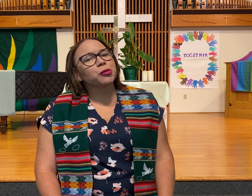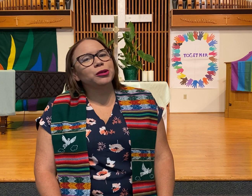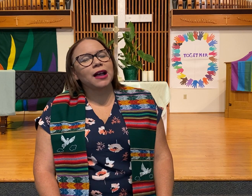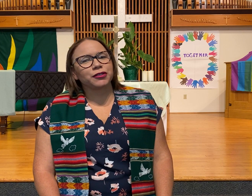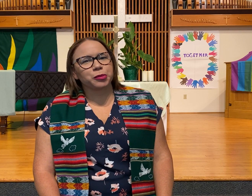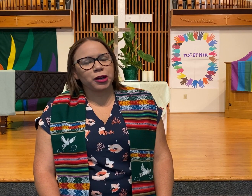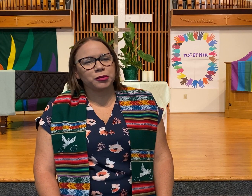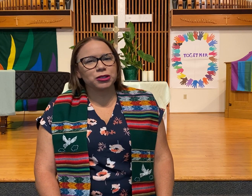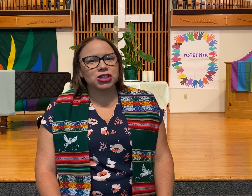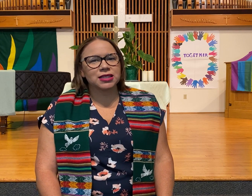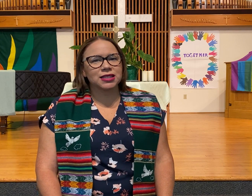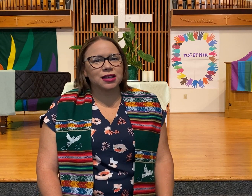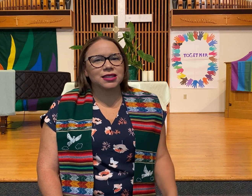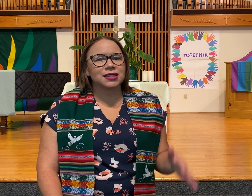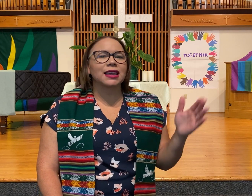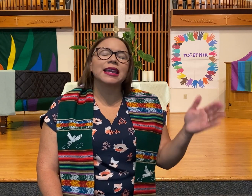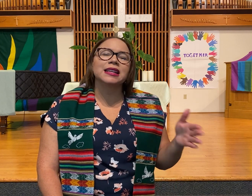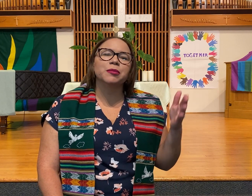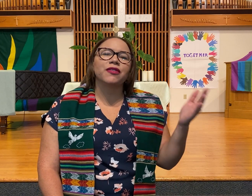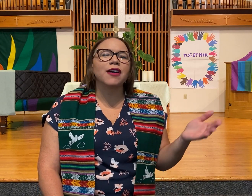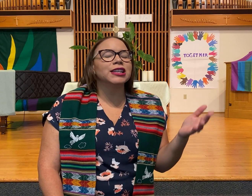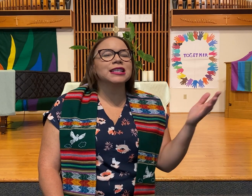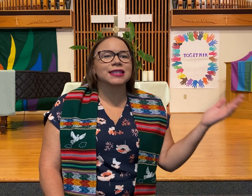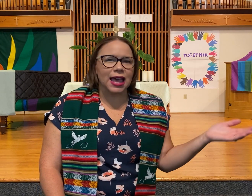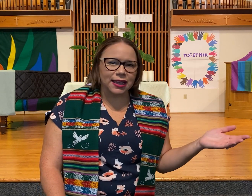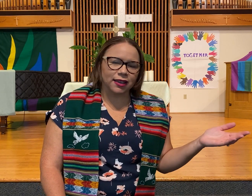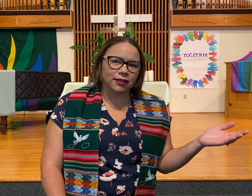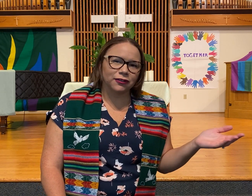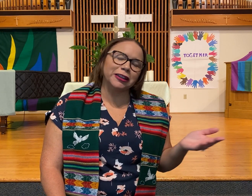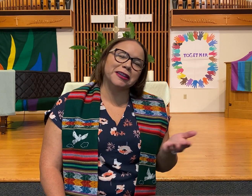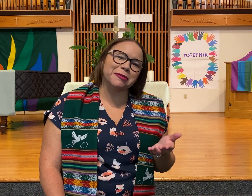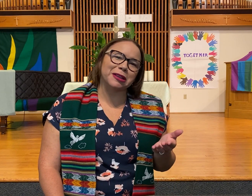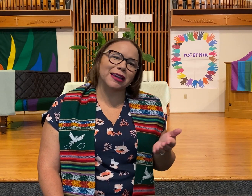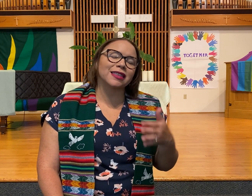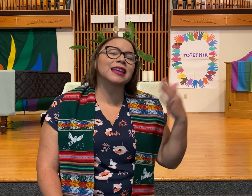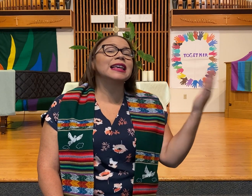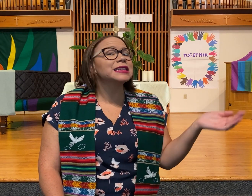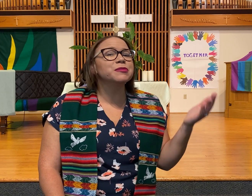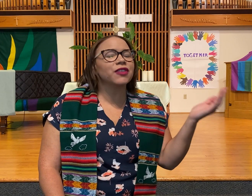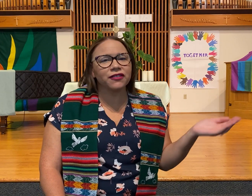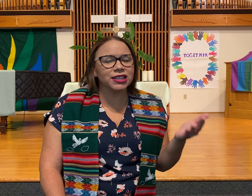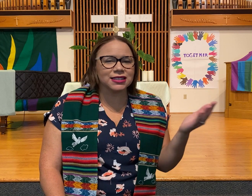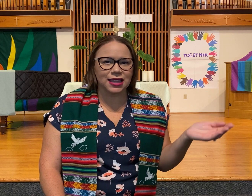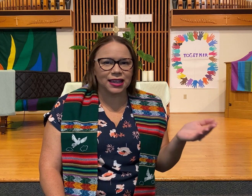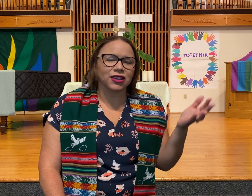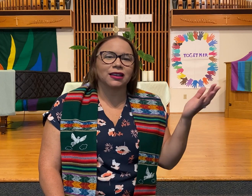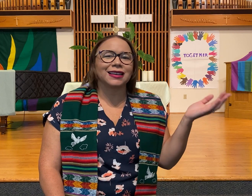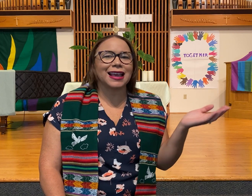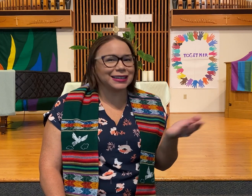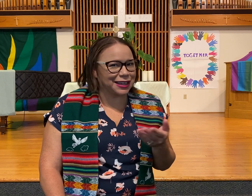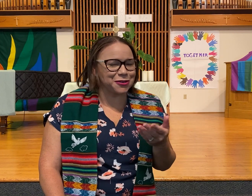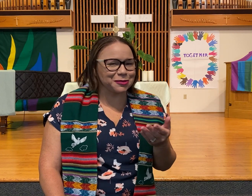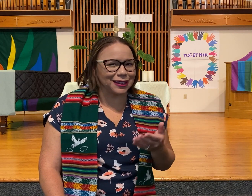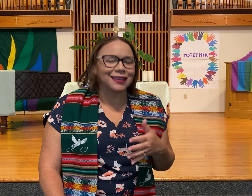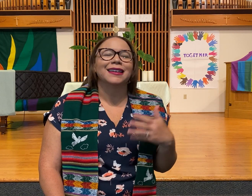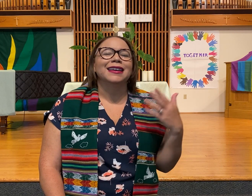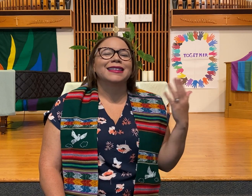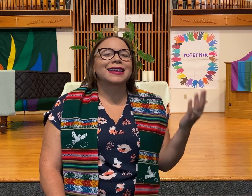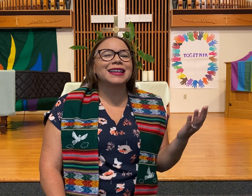Parable after parable, Jesus tells us the kingdom of heaven is like, fill in the blank. The kingdom of heaven is like, yet another blank. The kingdom